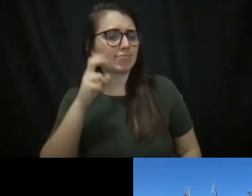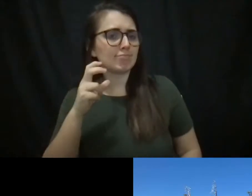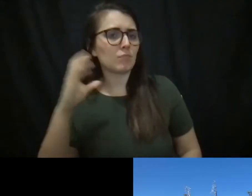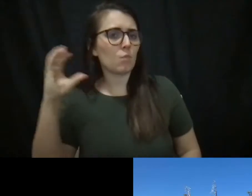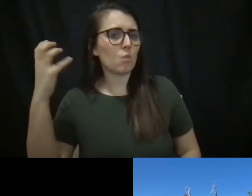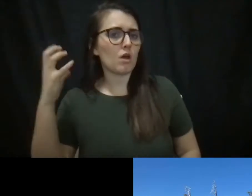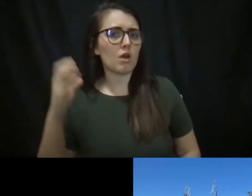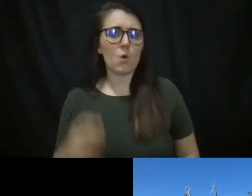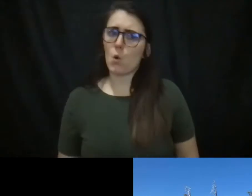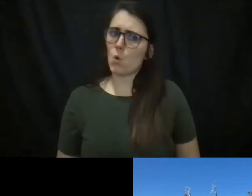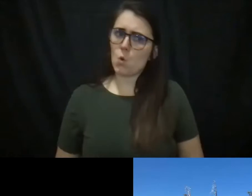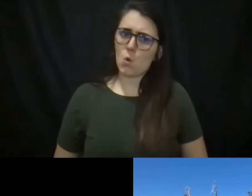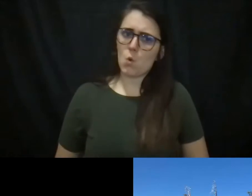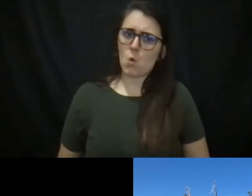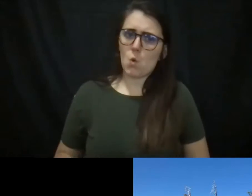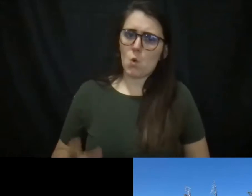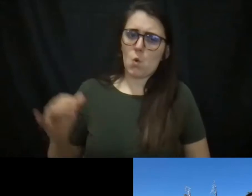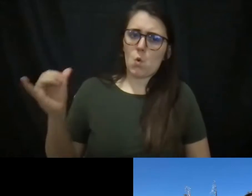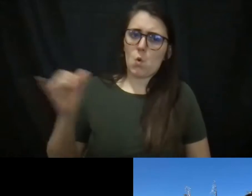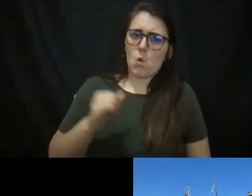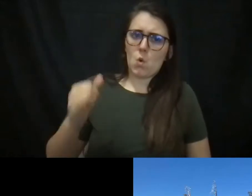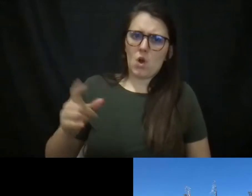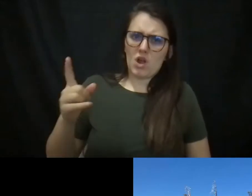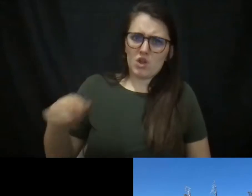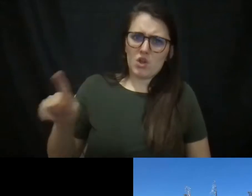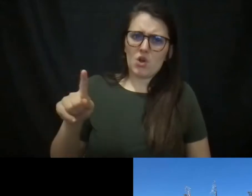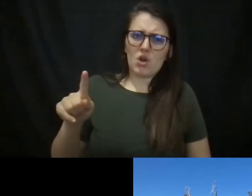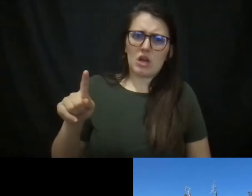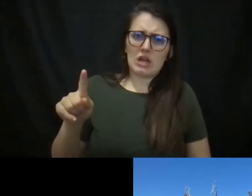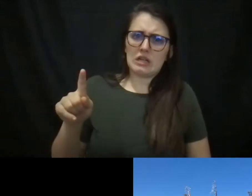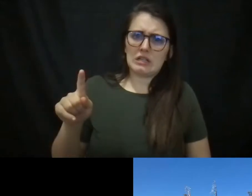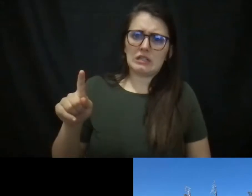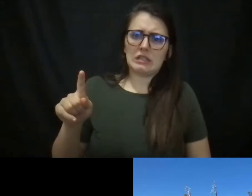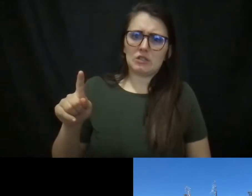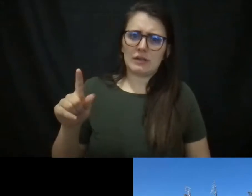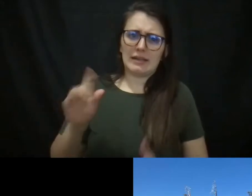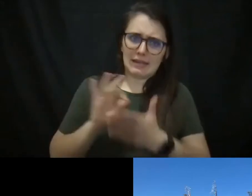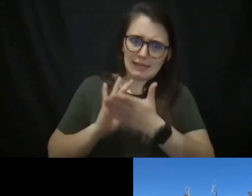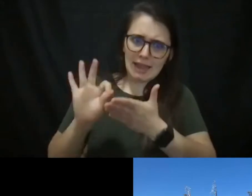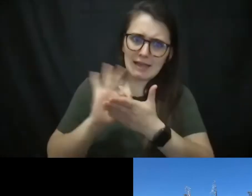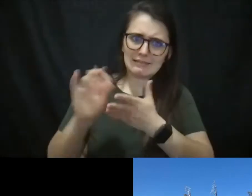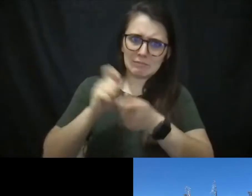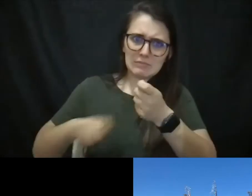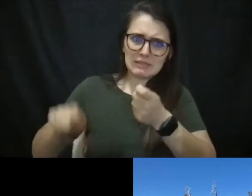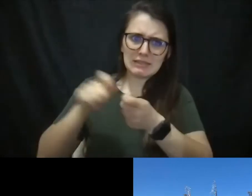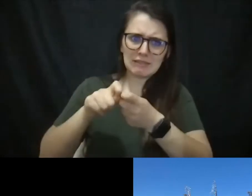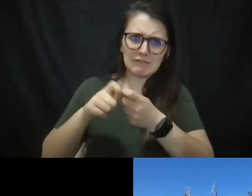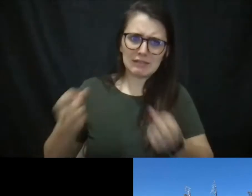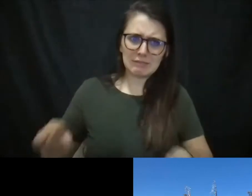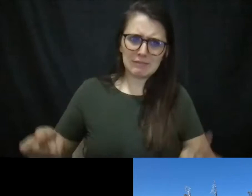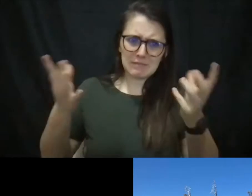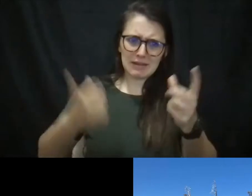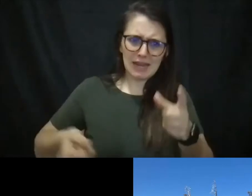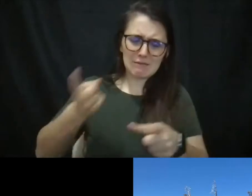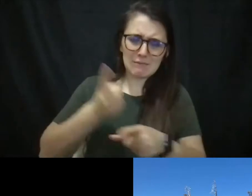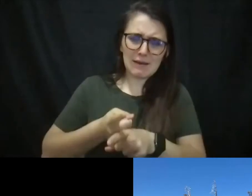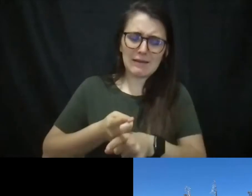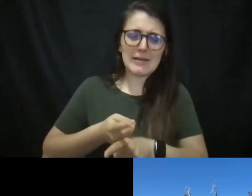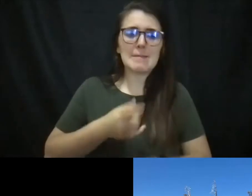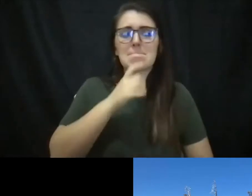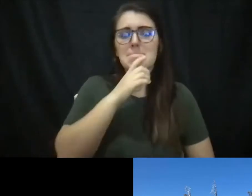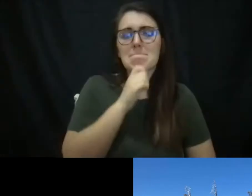Boy, you all are trying to get me to count how many things you haven't done.